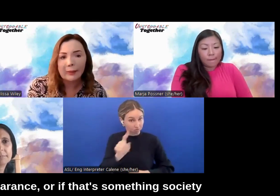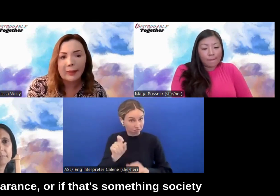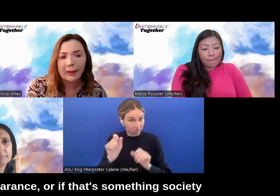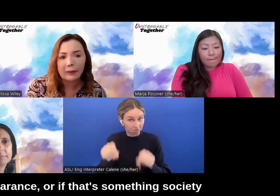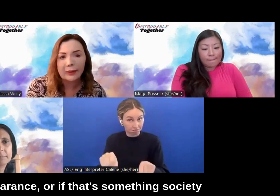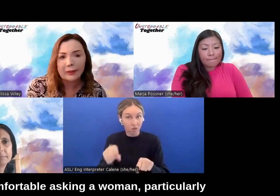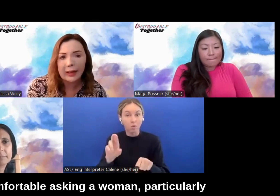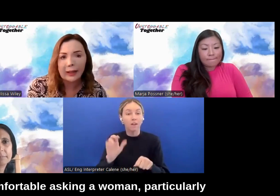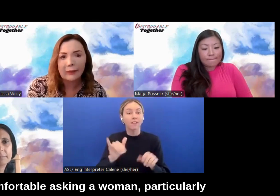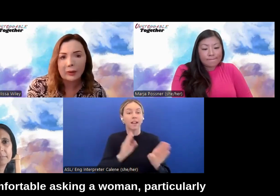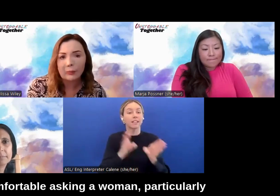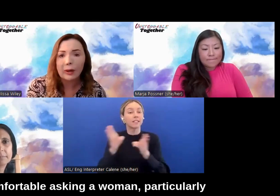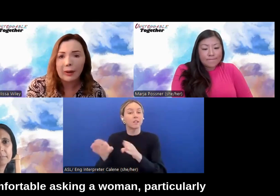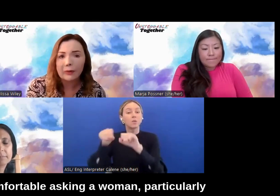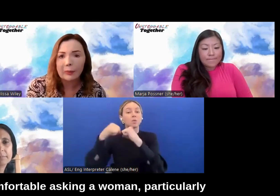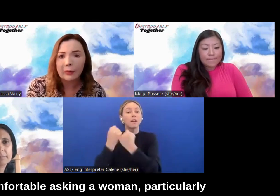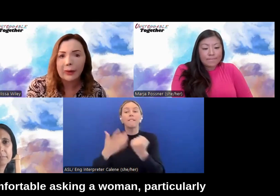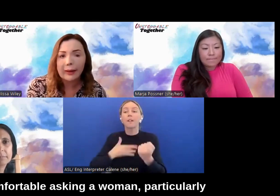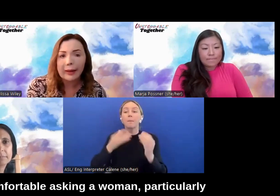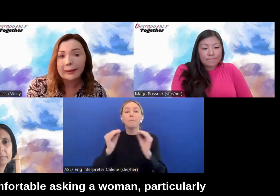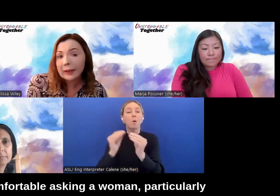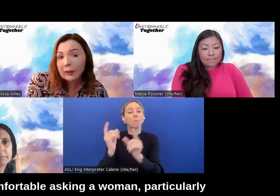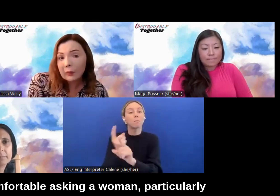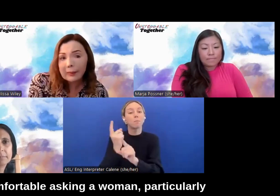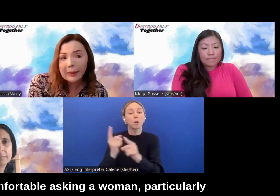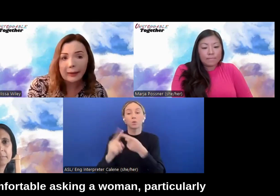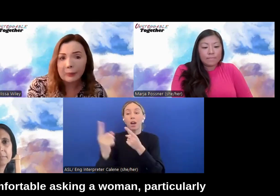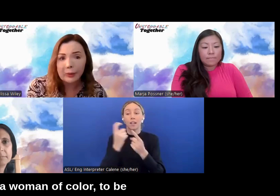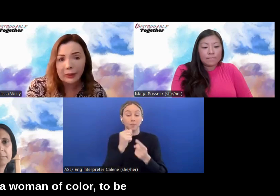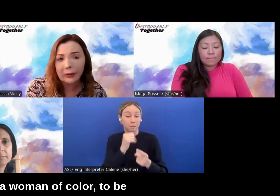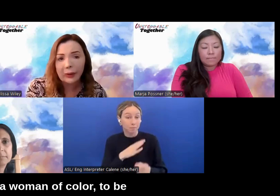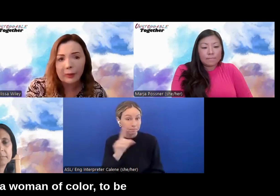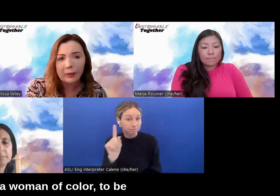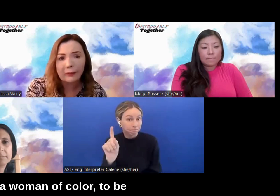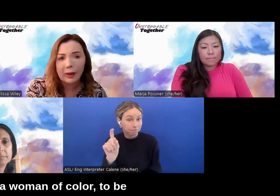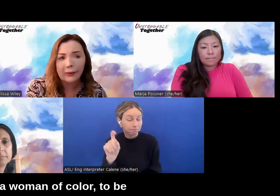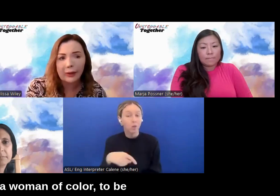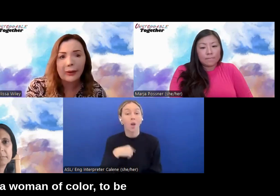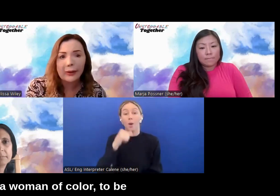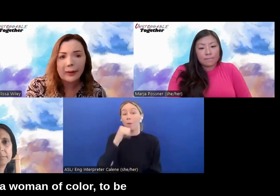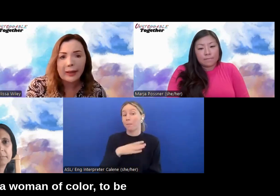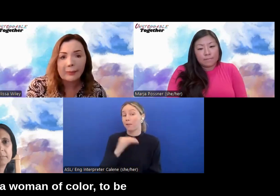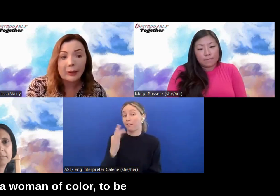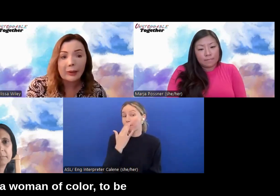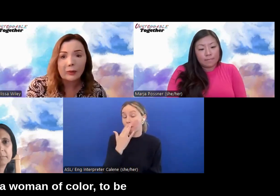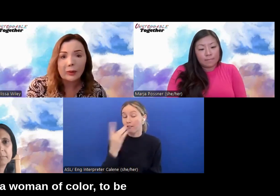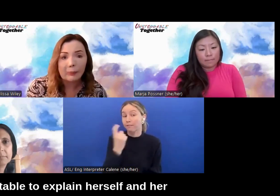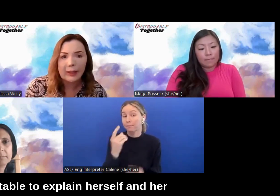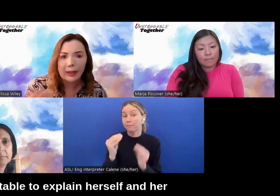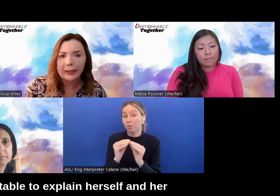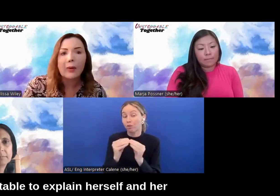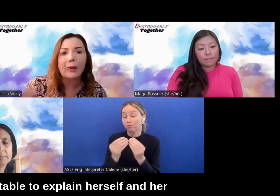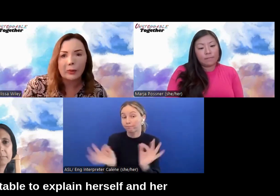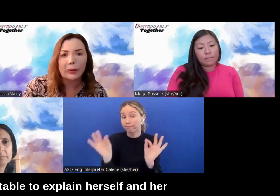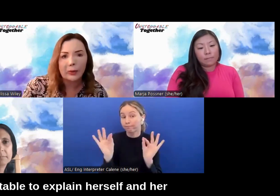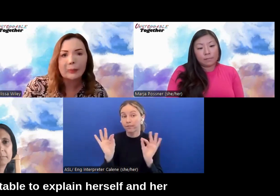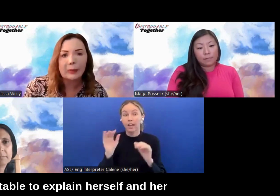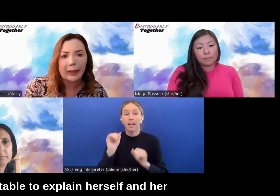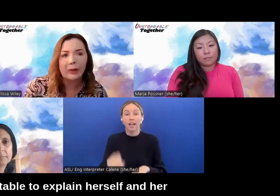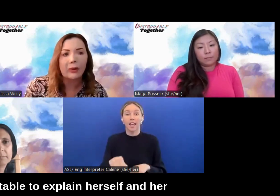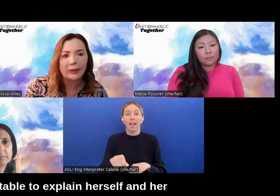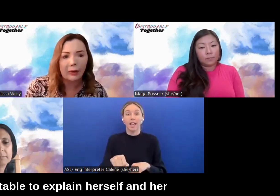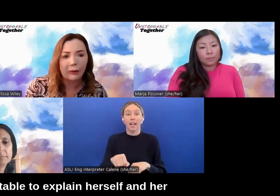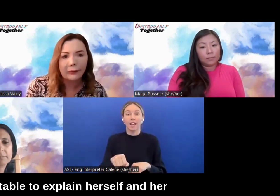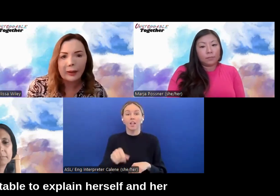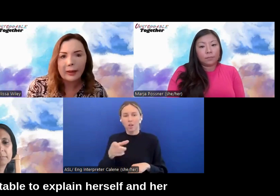if that's something society feels more comfortable asking a woman, particularly a woman of color, to be accountable, to